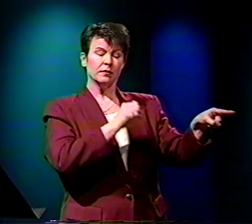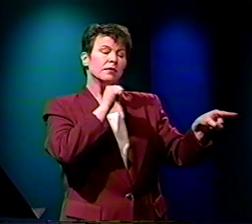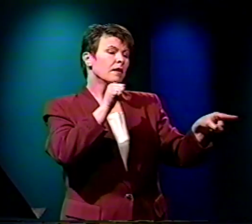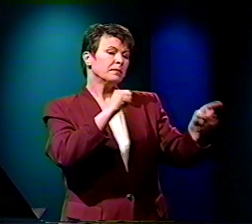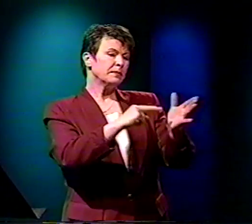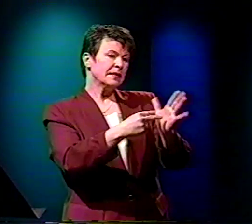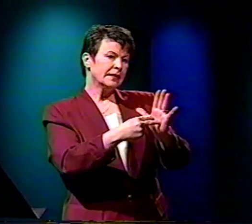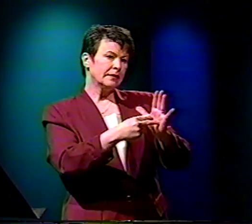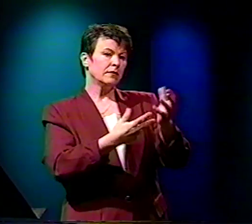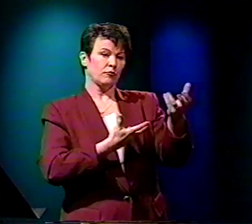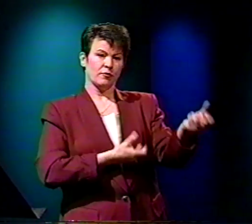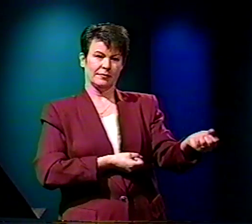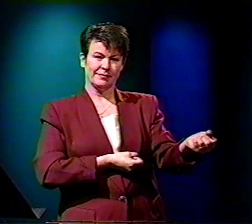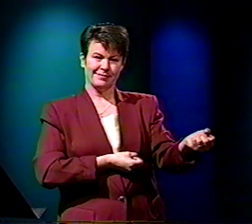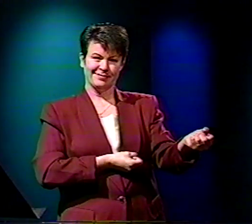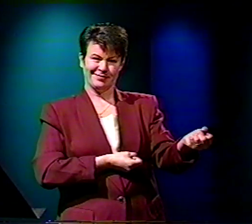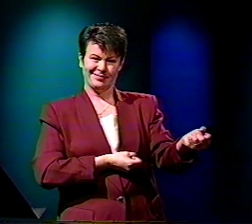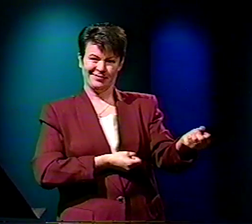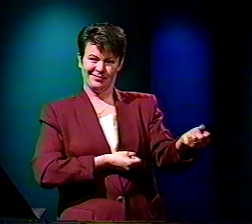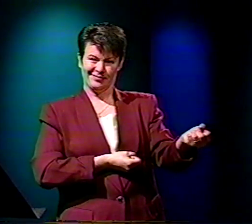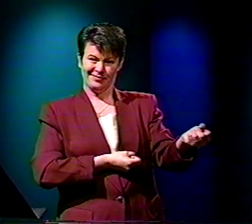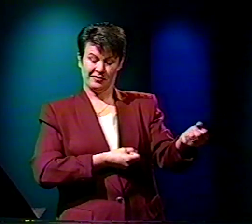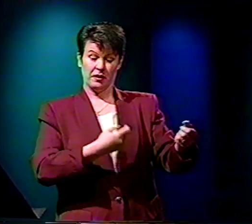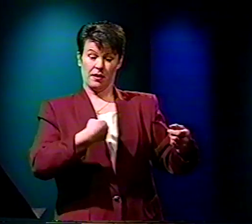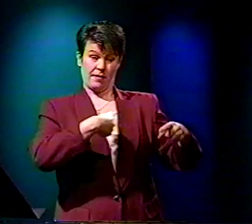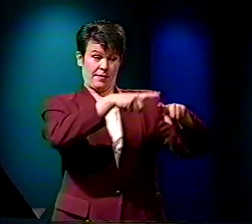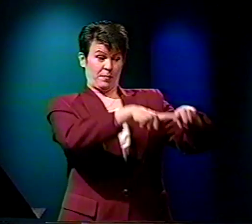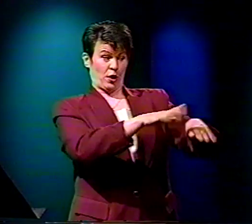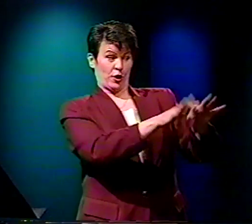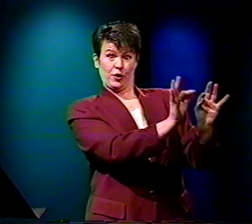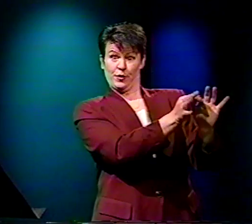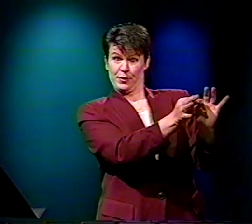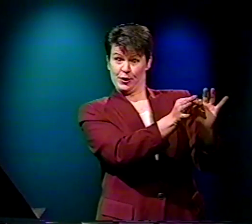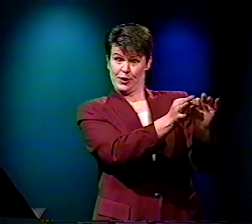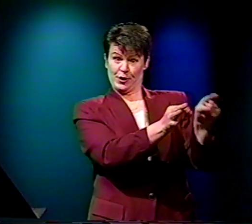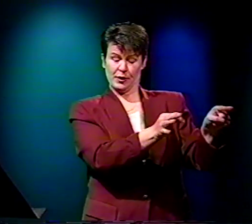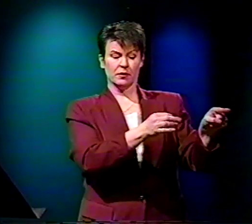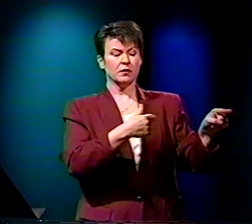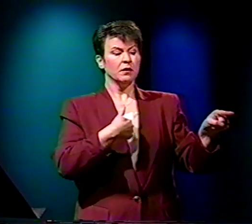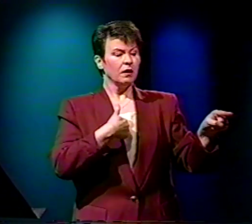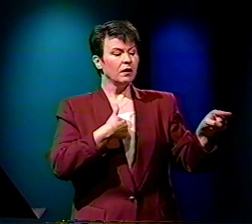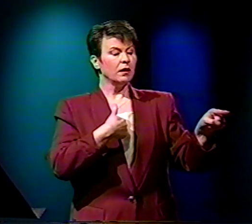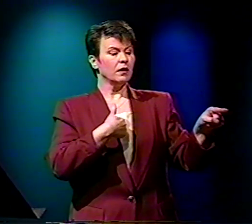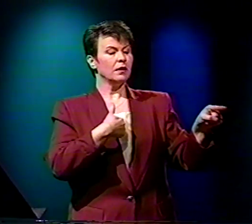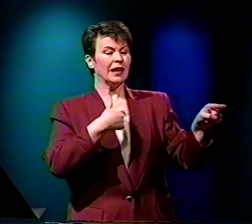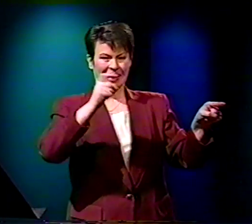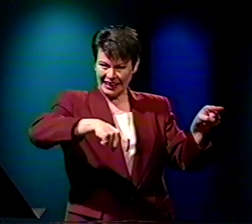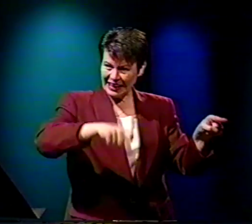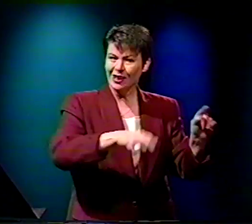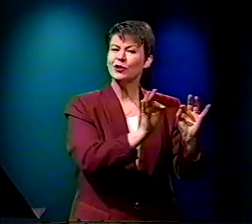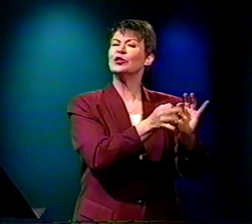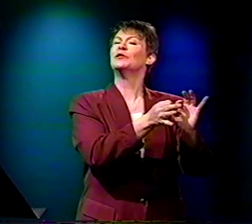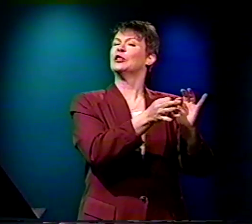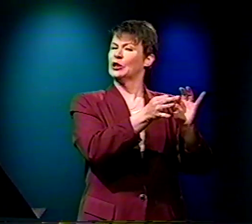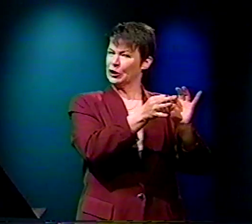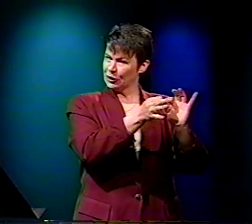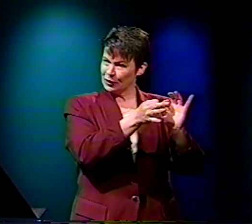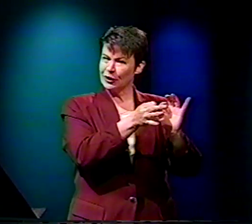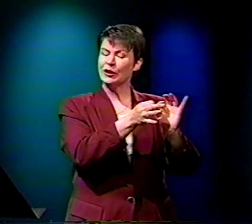when one has to depend on an interpreter, just because there is a dependence on the interpreter doesn't mean that one necessarily trusts the interpreter. Because